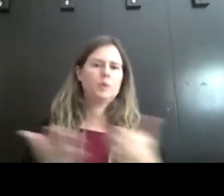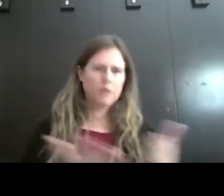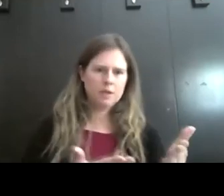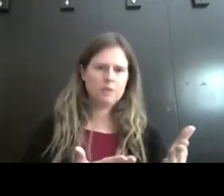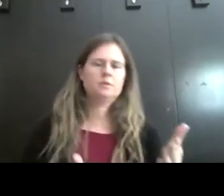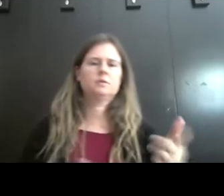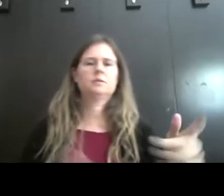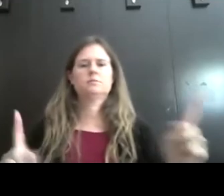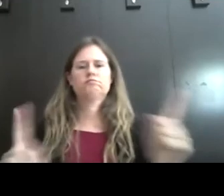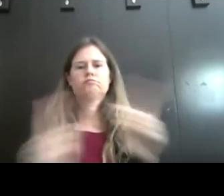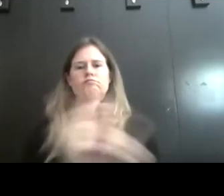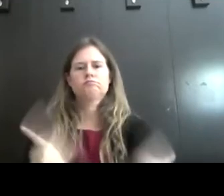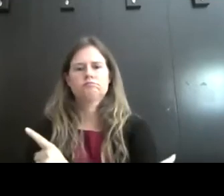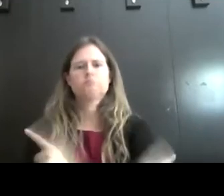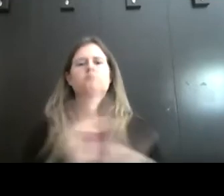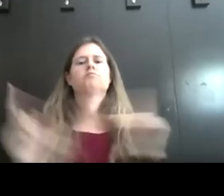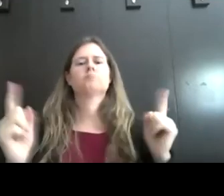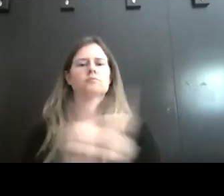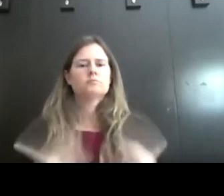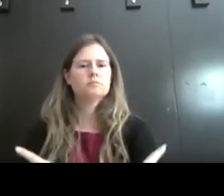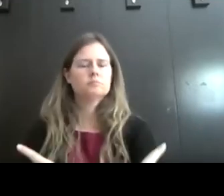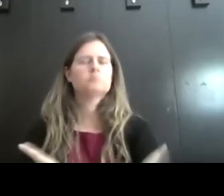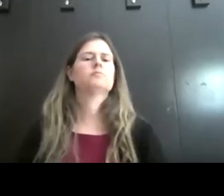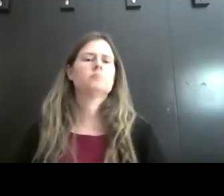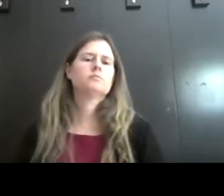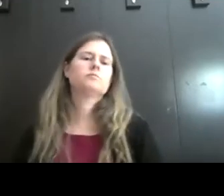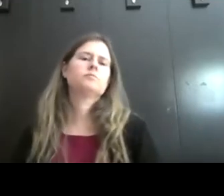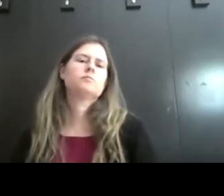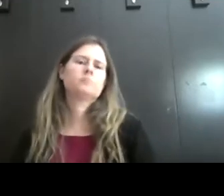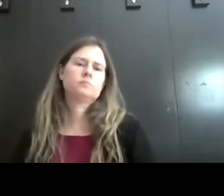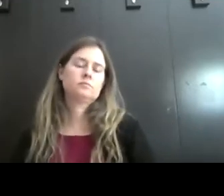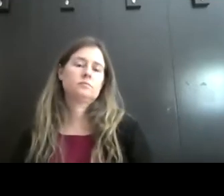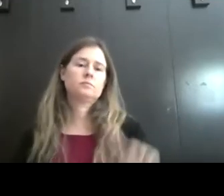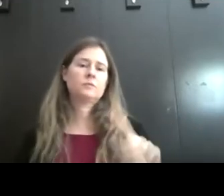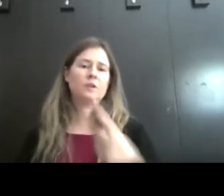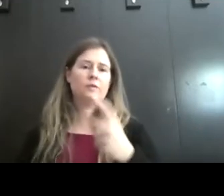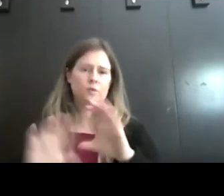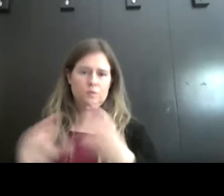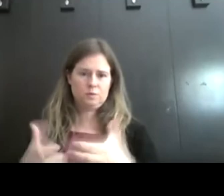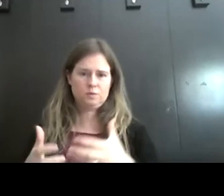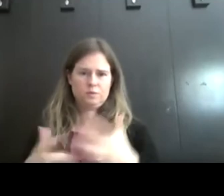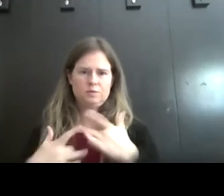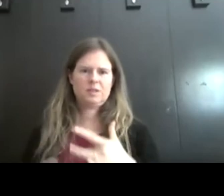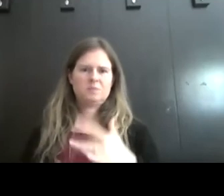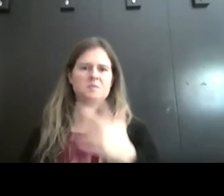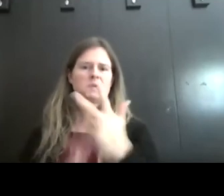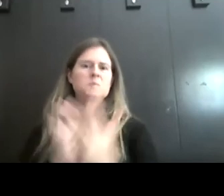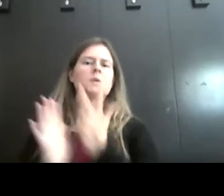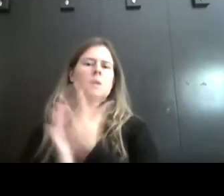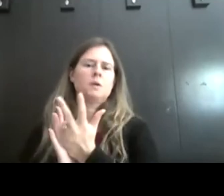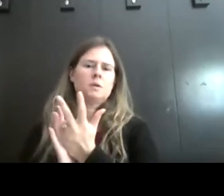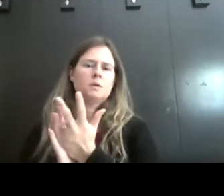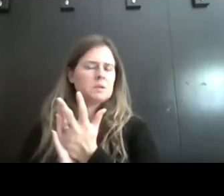out of the Zodiac into the tamale. But the first crew paddles at a minimum 3 hours,